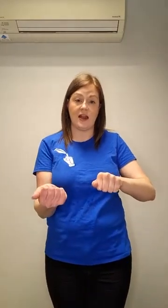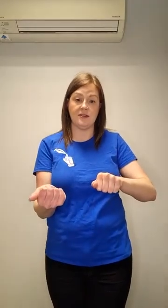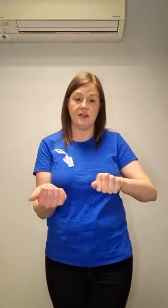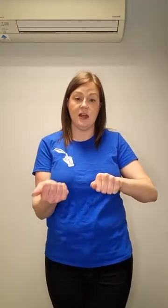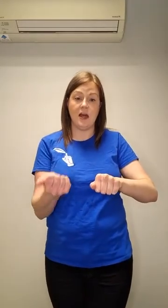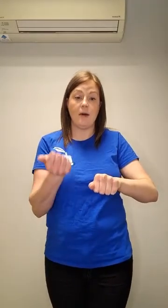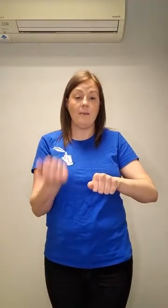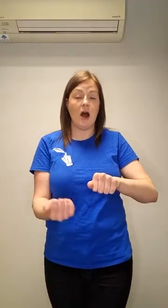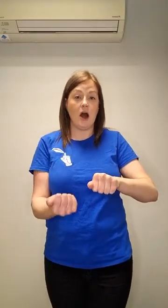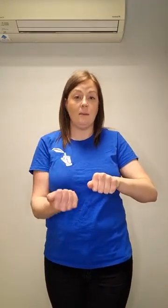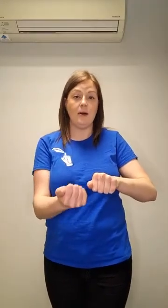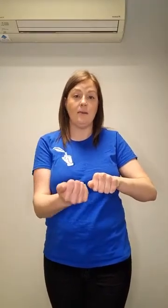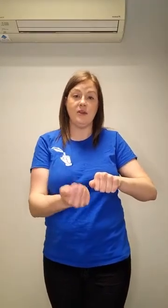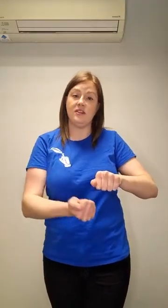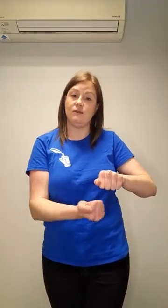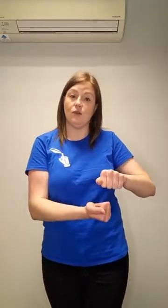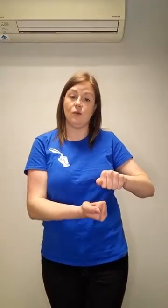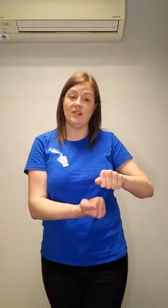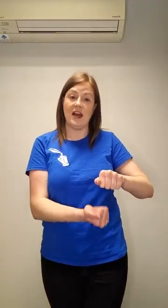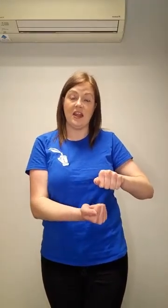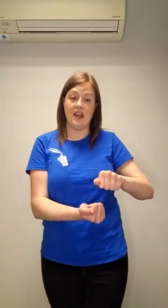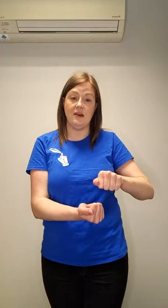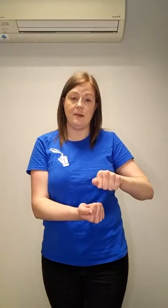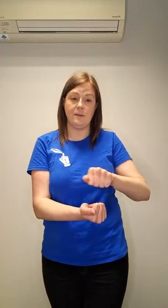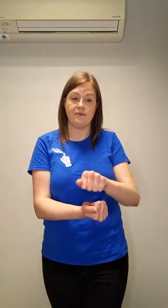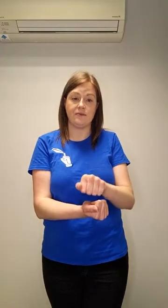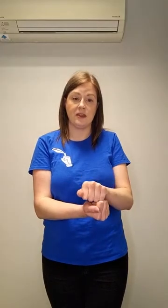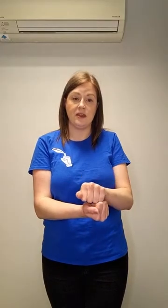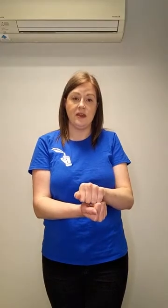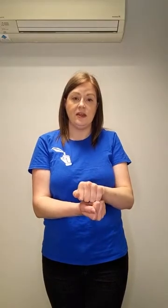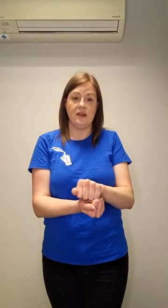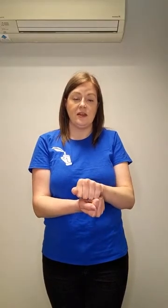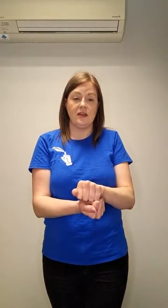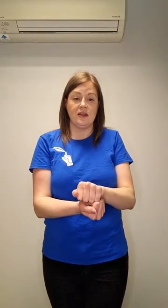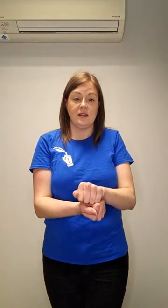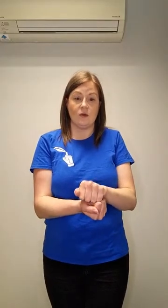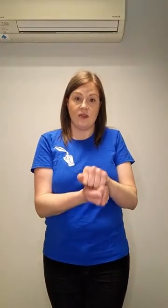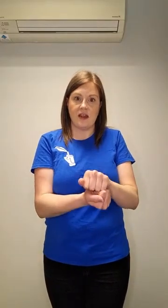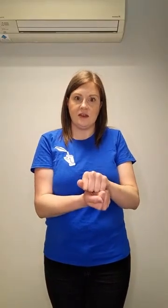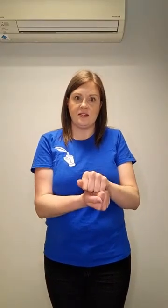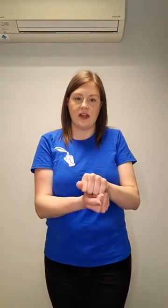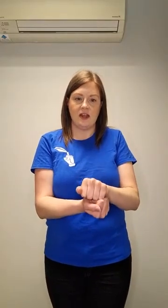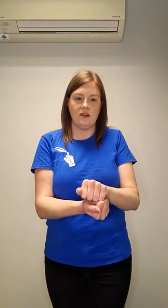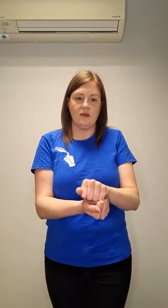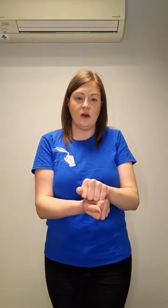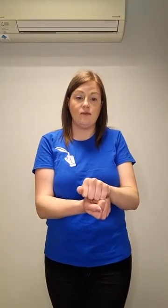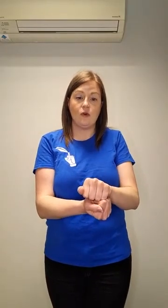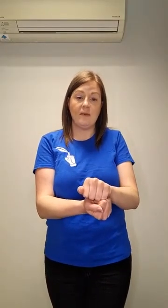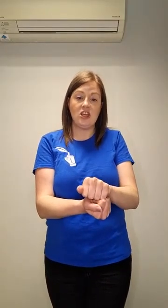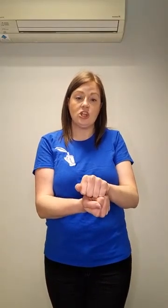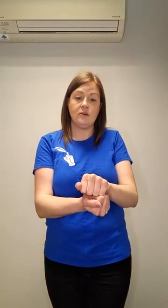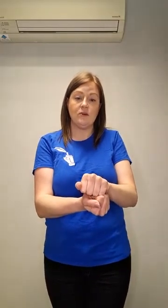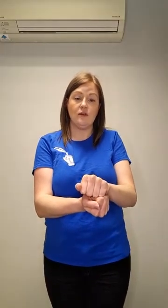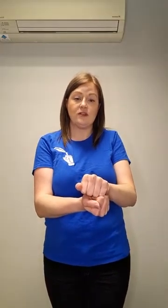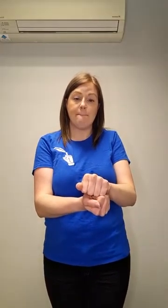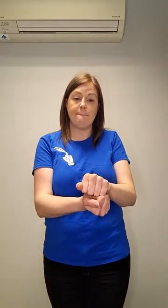hand, palm up pointing forward and in. So on that nice diagonal, formation moves